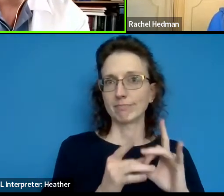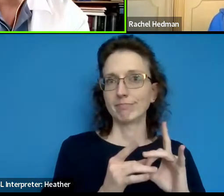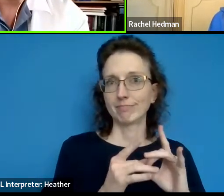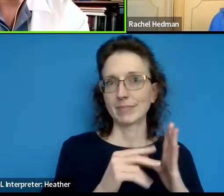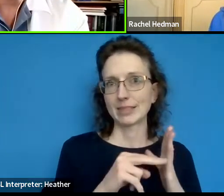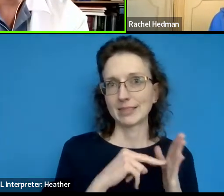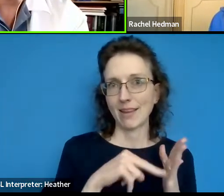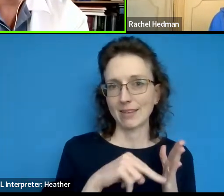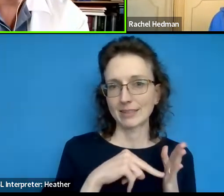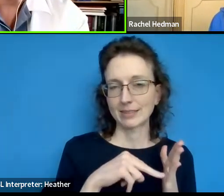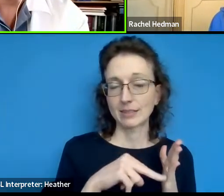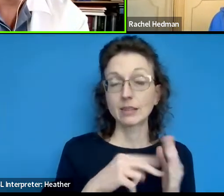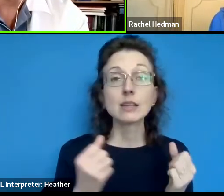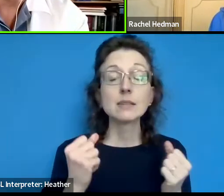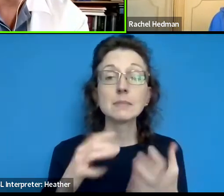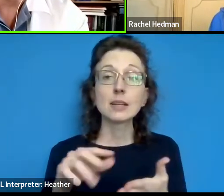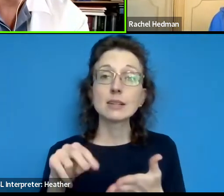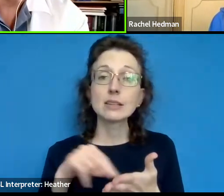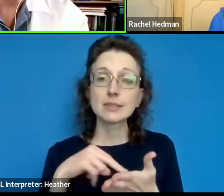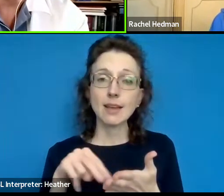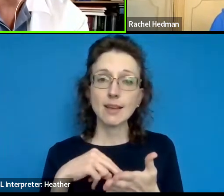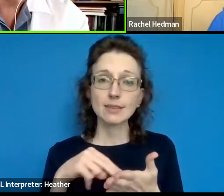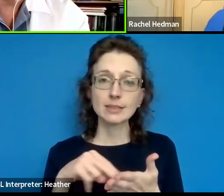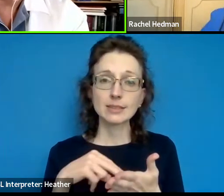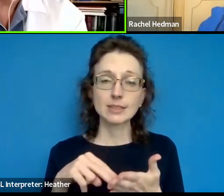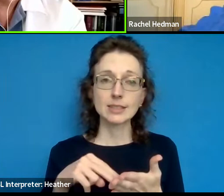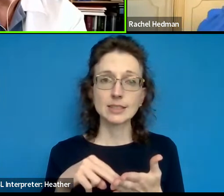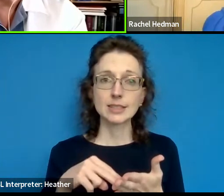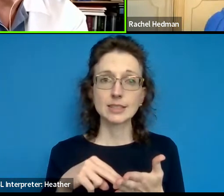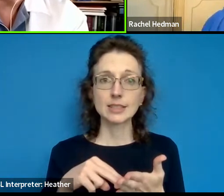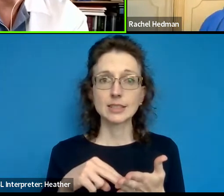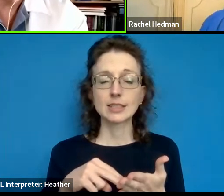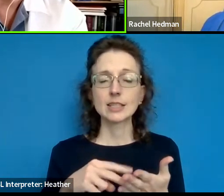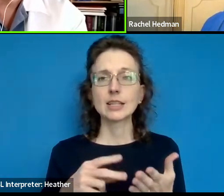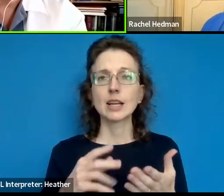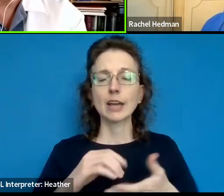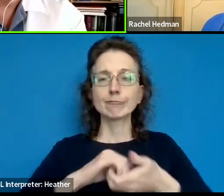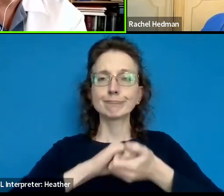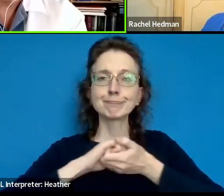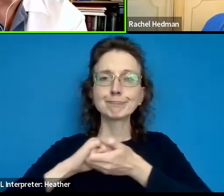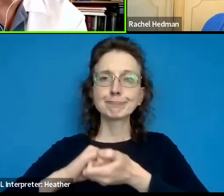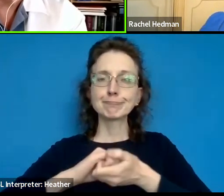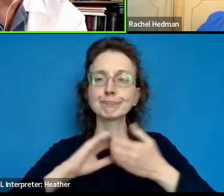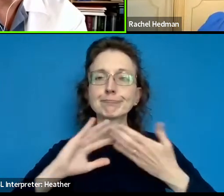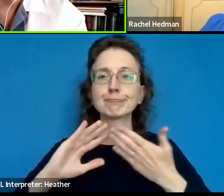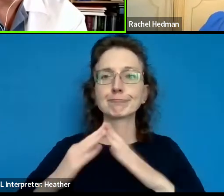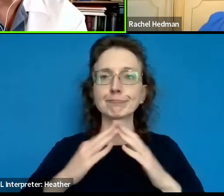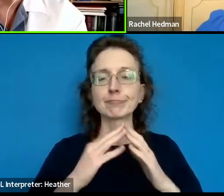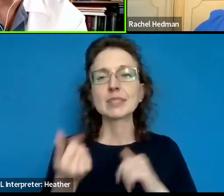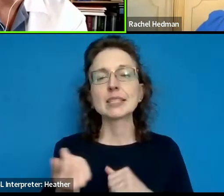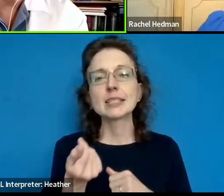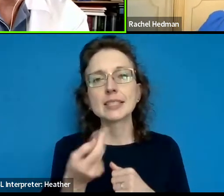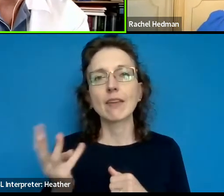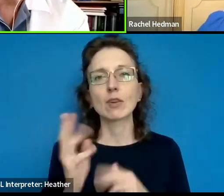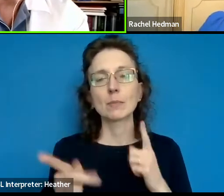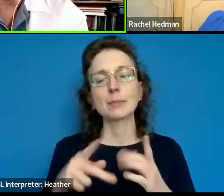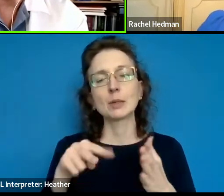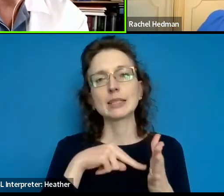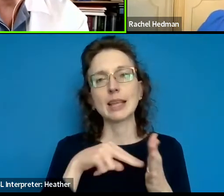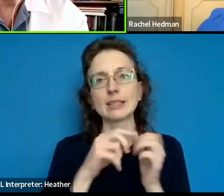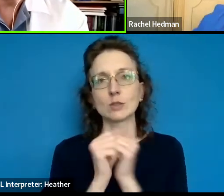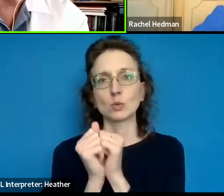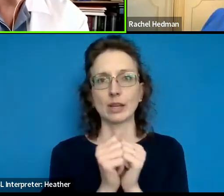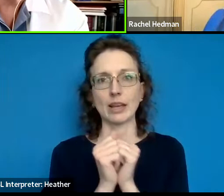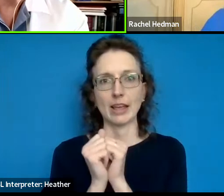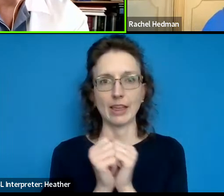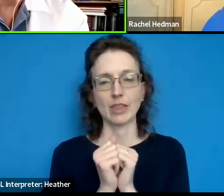But many of our dances are done in a communal form. So there are several dancers that are dancing. And the